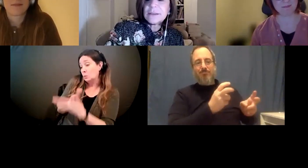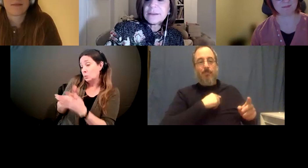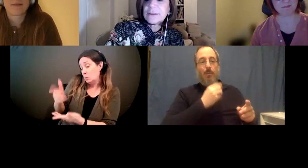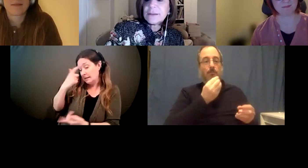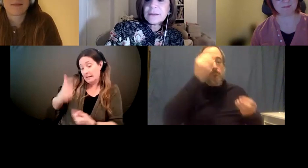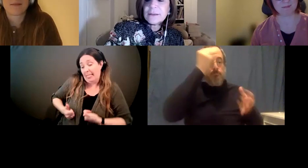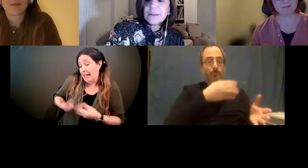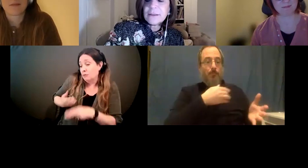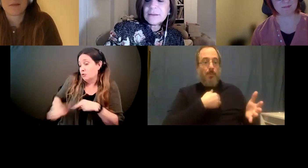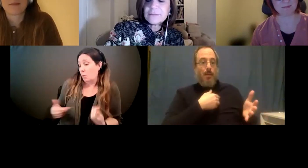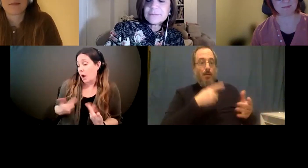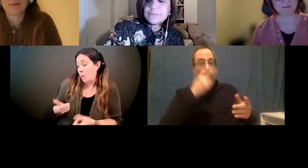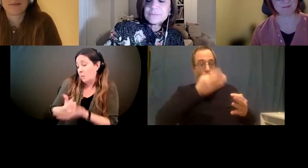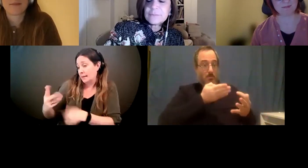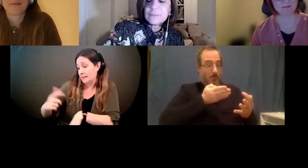And,